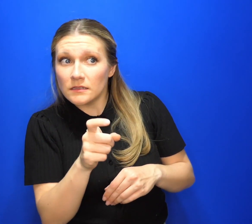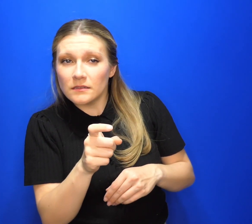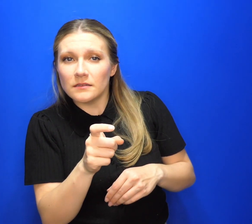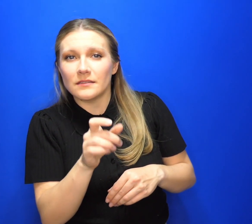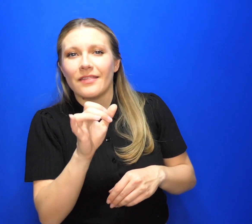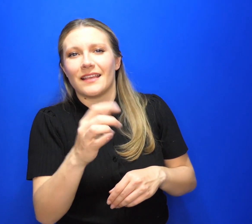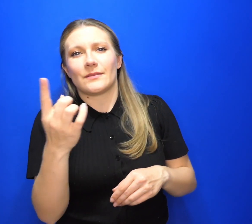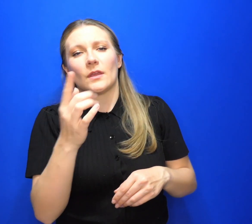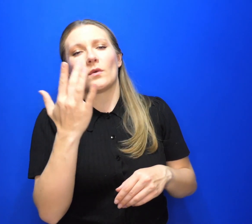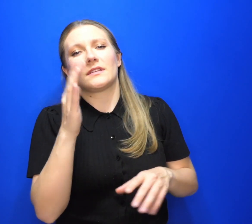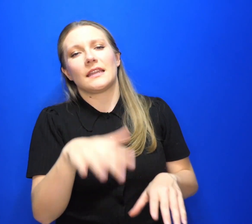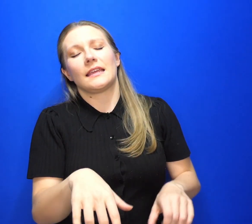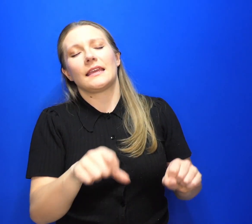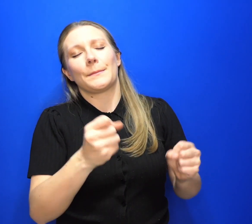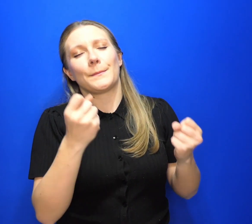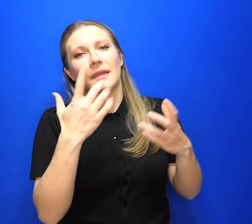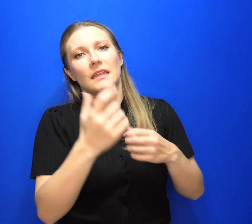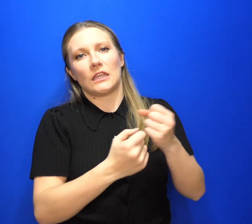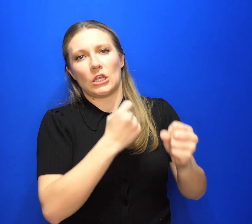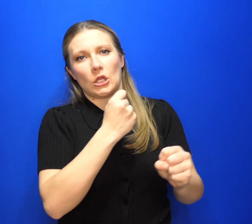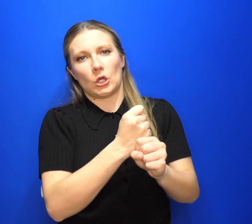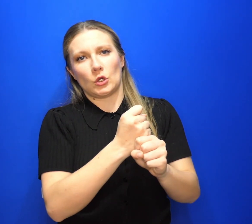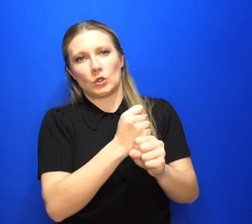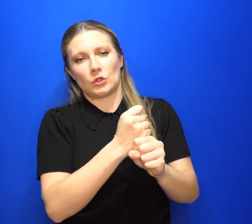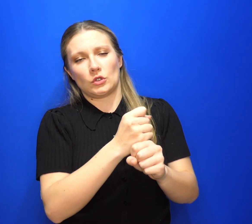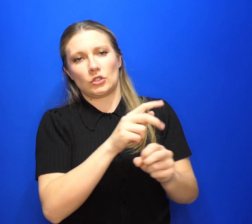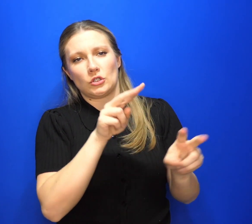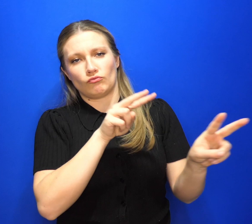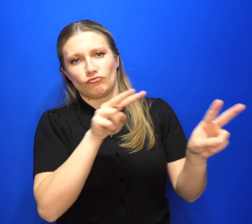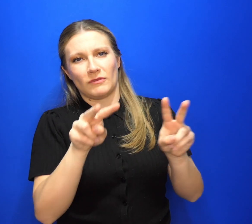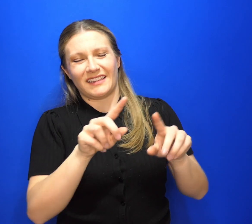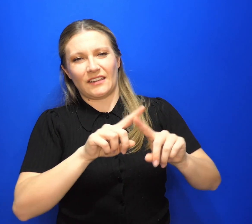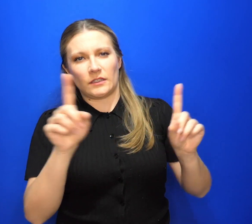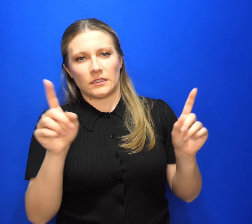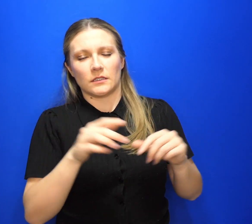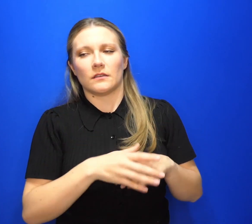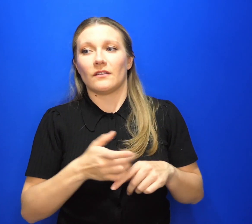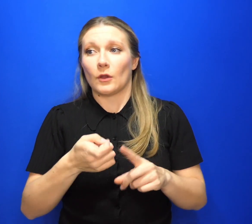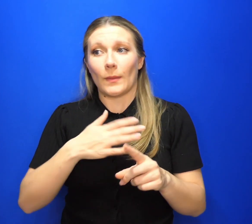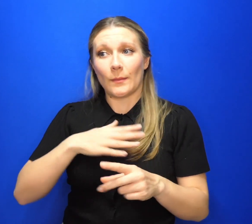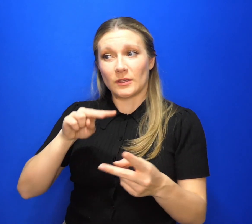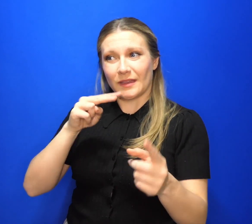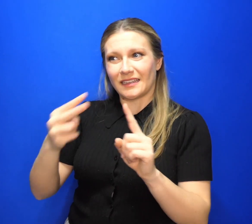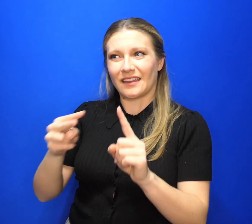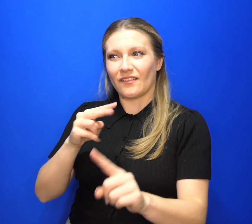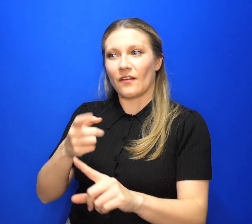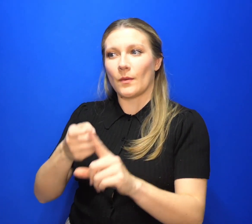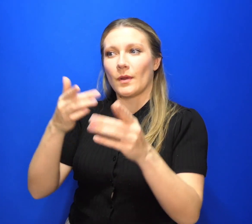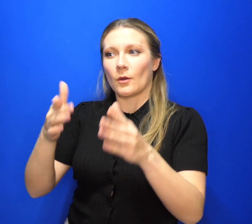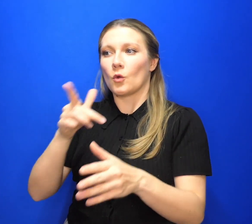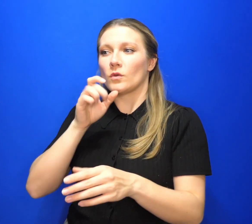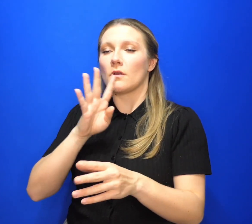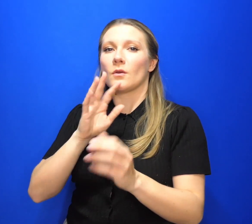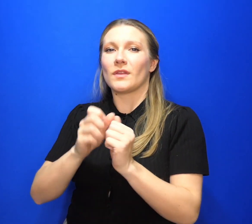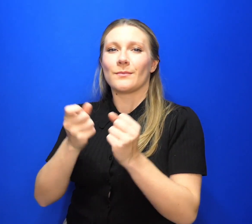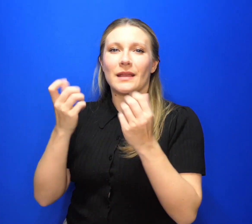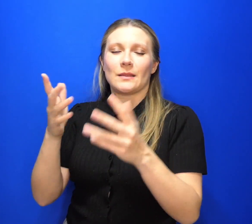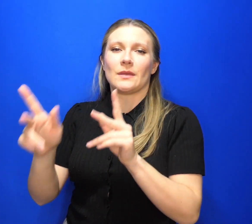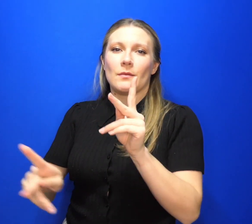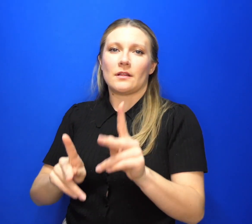from my perspective, from a person who talks to a lot of people, when I hear about people wringing their hands about honeymooning, what